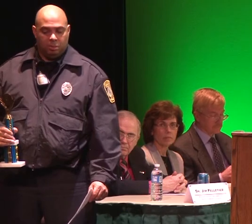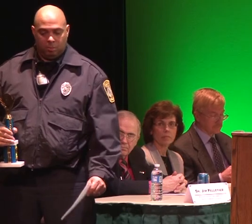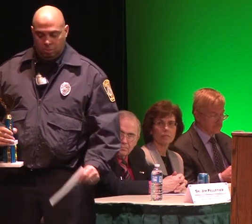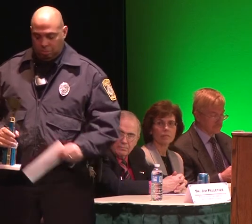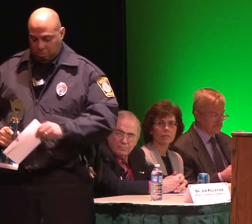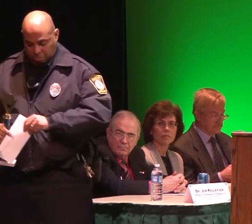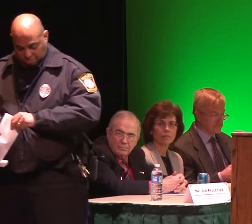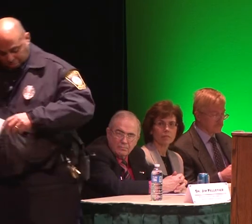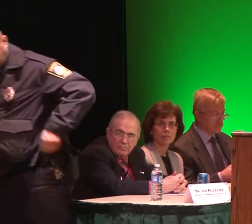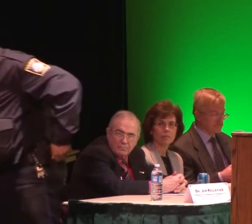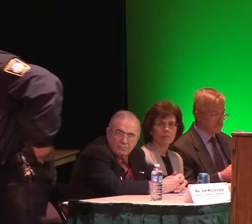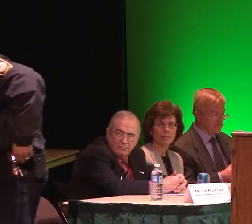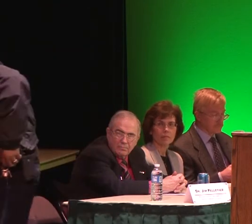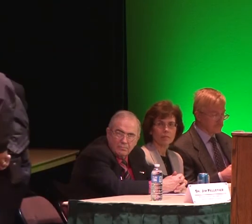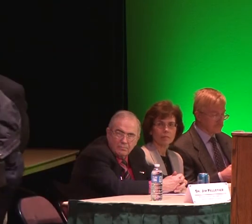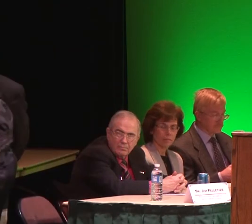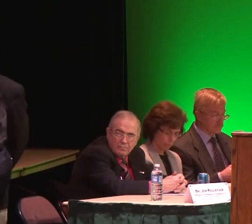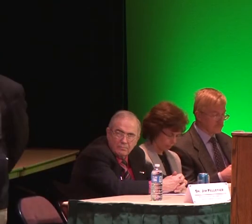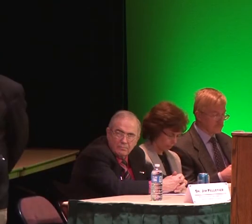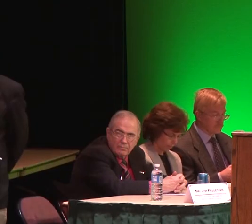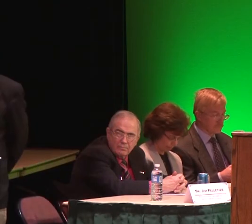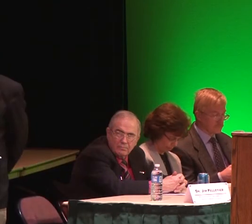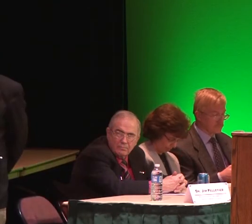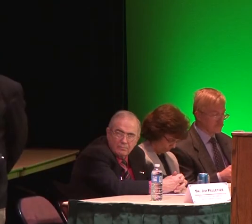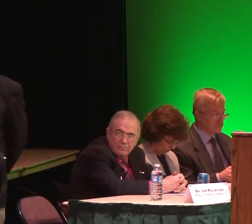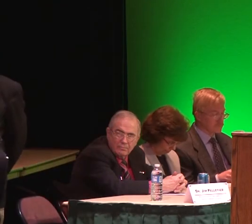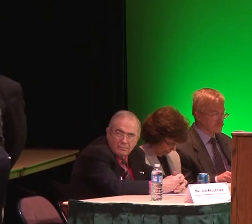associated with Bristol Community College.